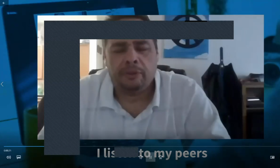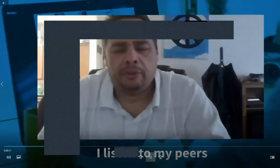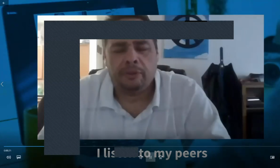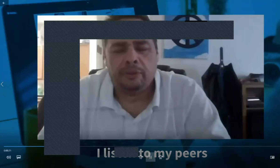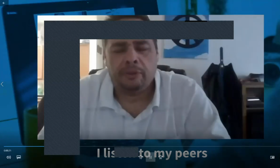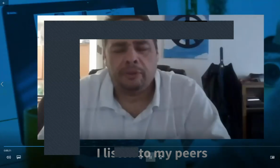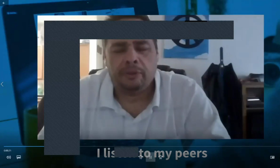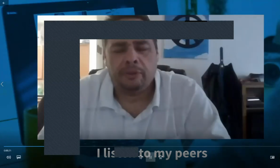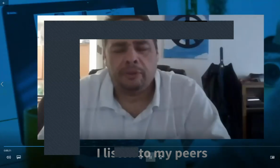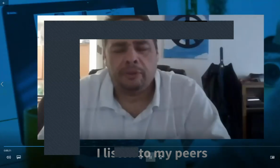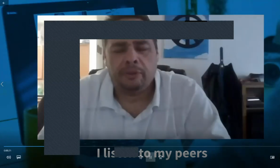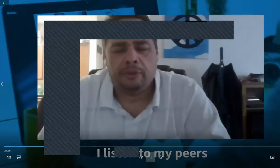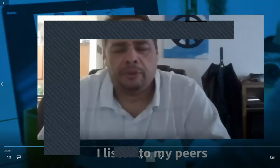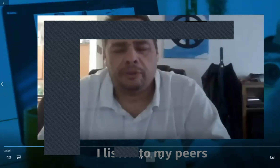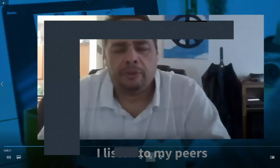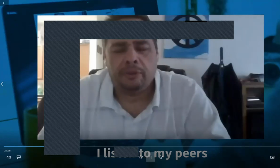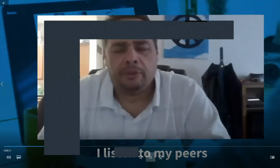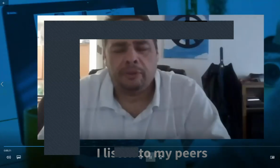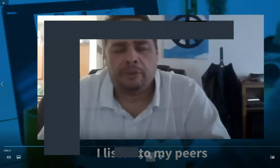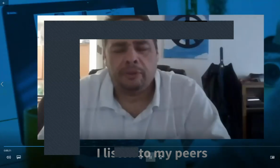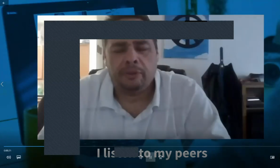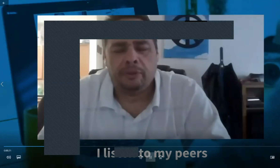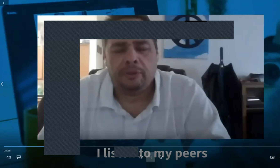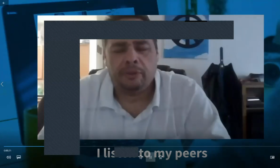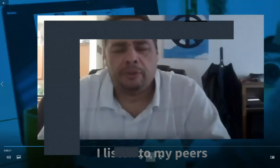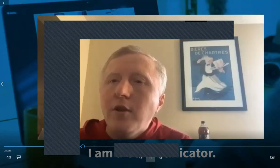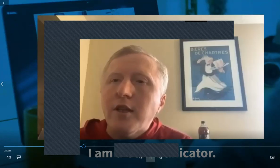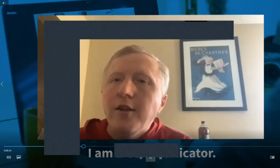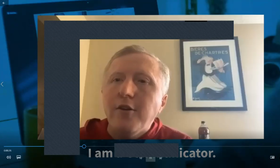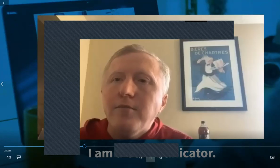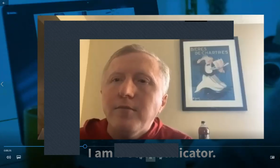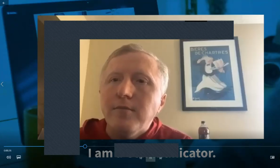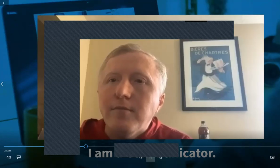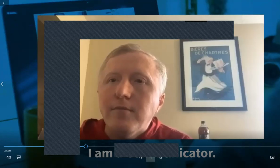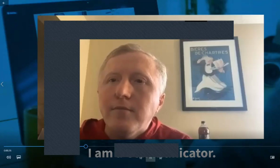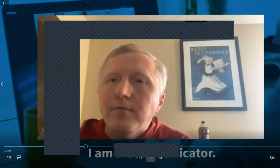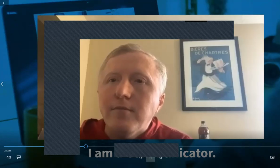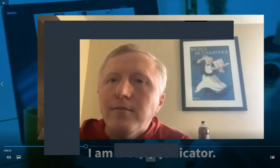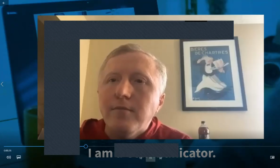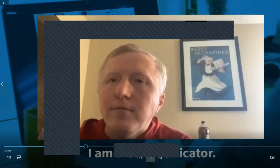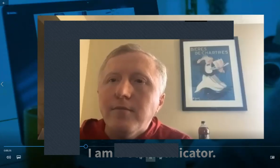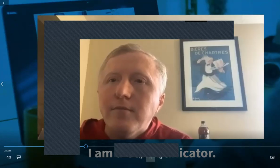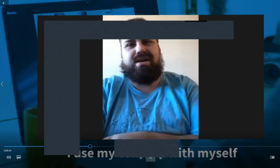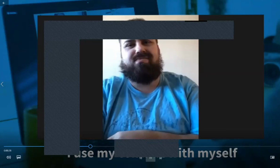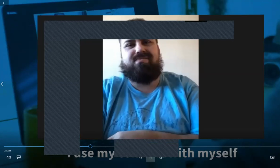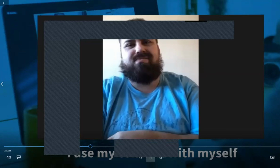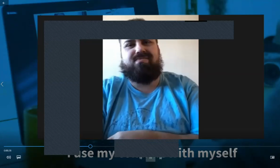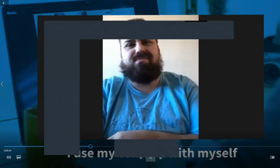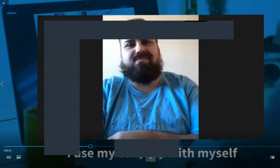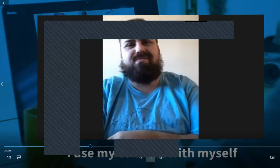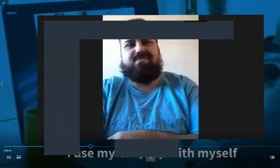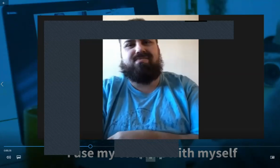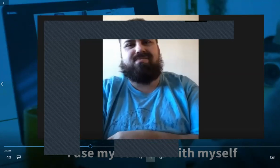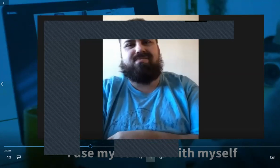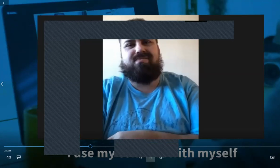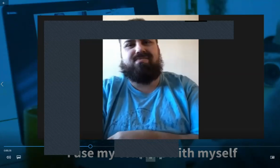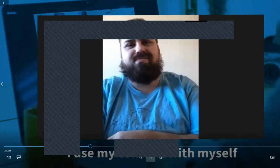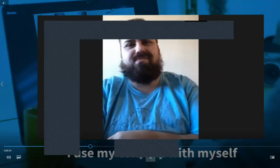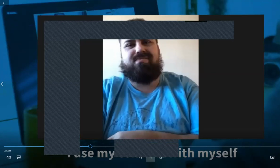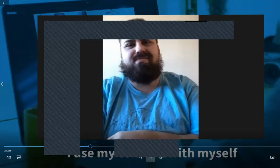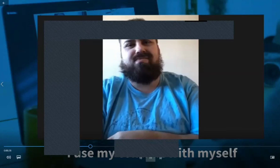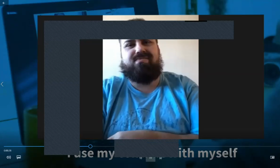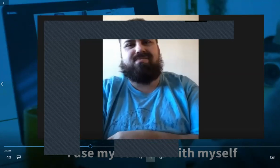peers and try to understand them beyond their words. I am a communicator. I use my comfort with myself to